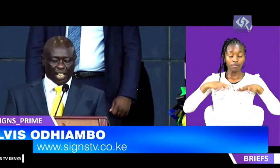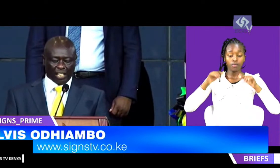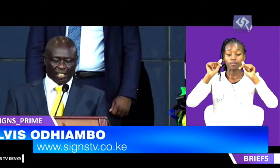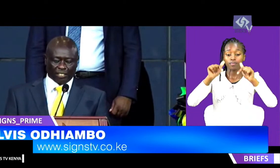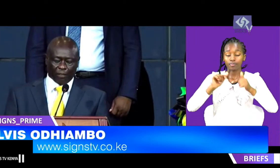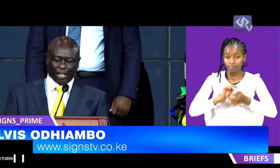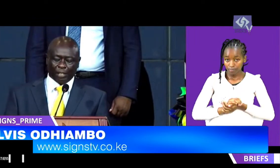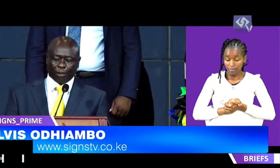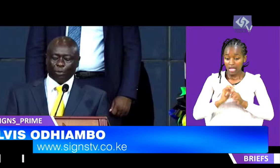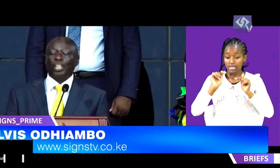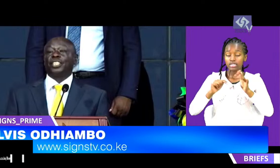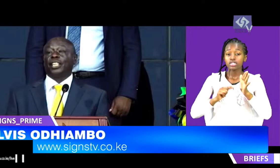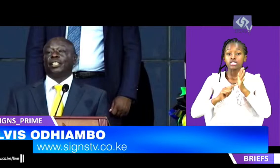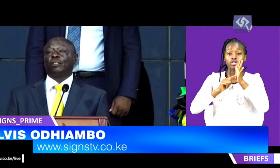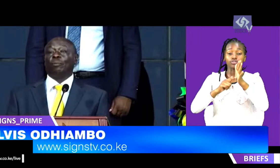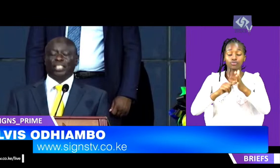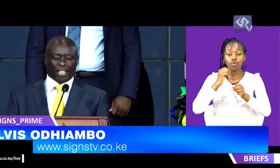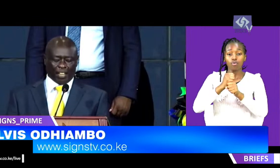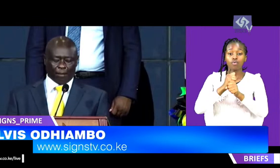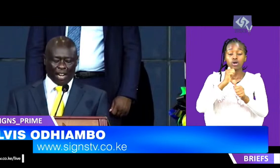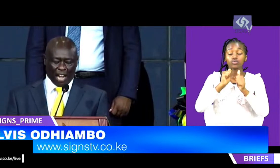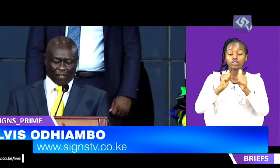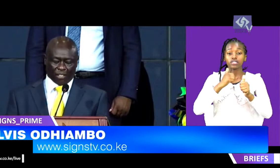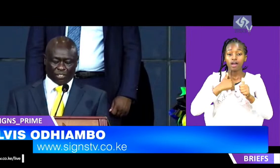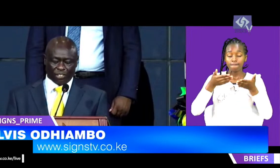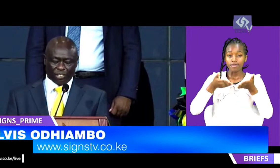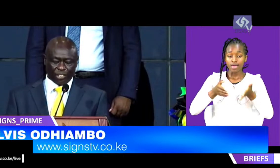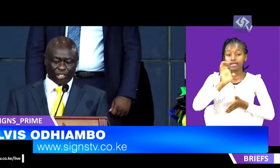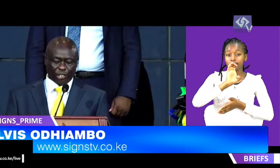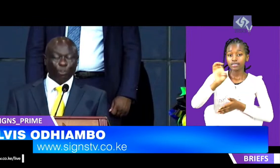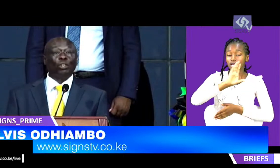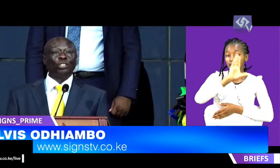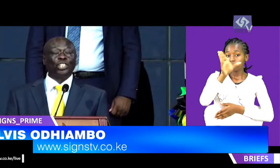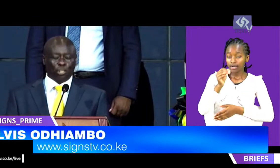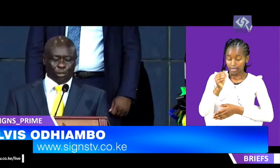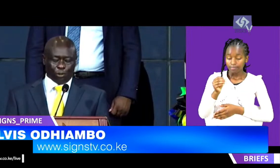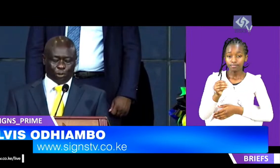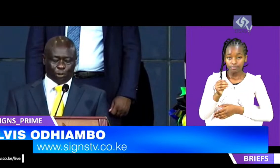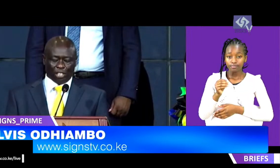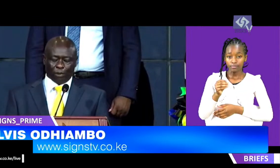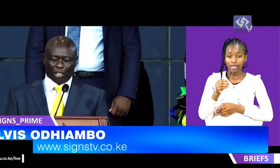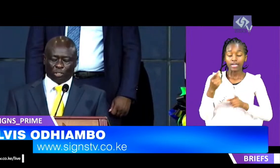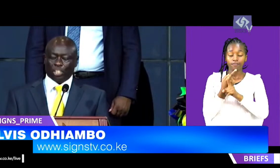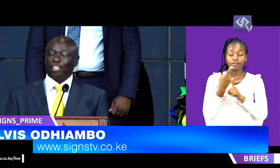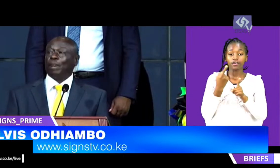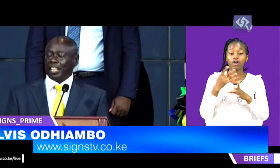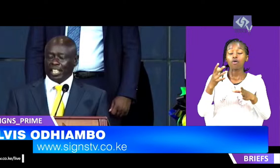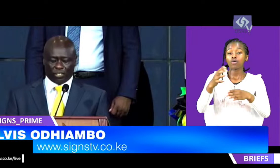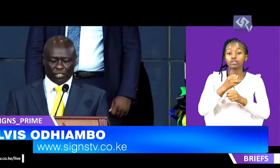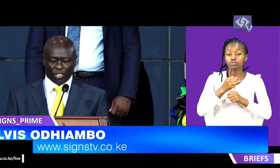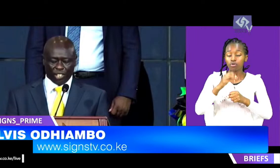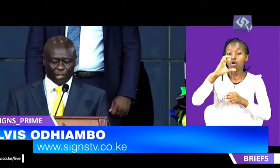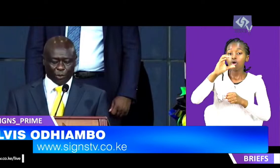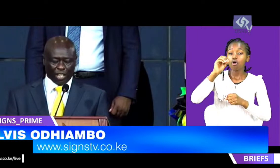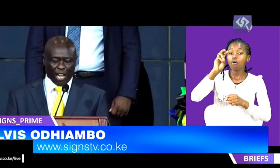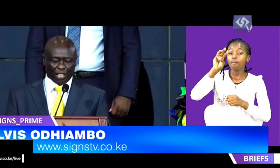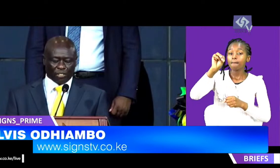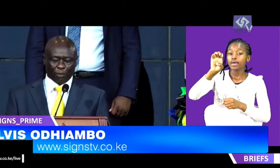under the East African Community, COMESA, among others. We continue to demolish trade barriers to enhance